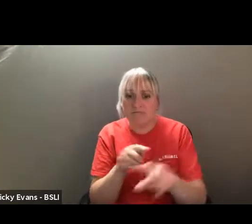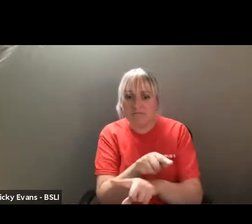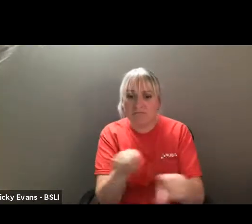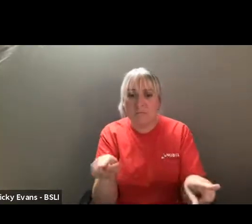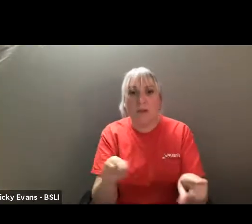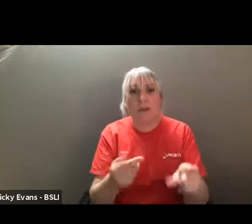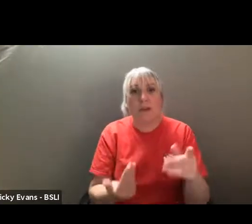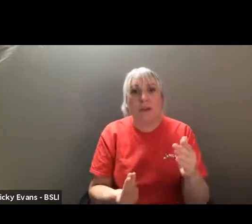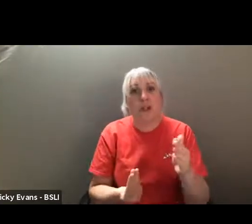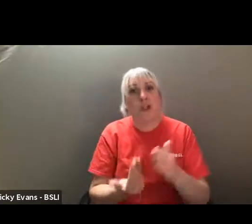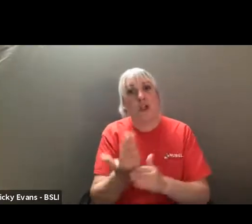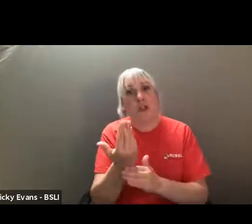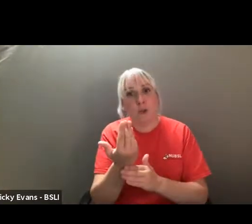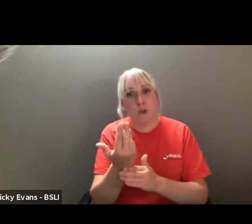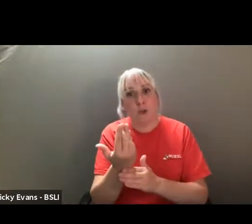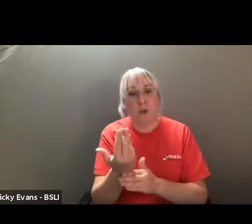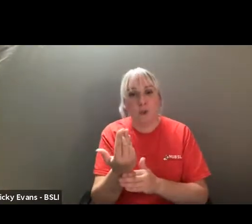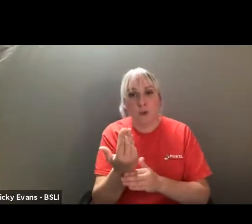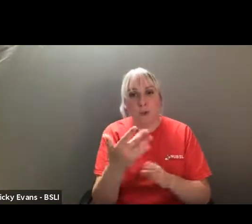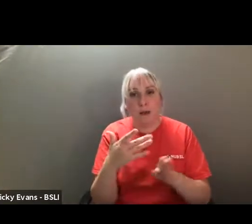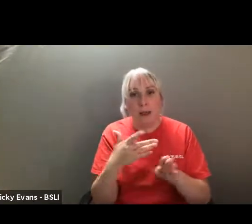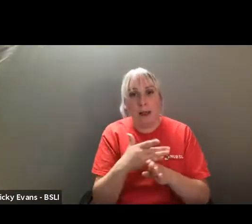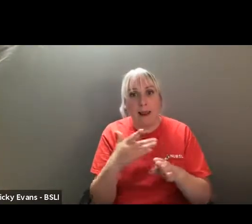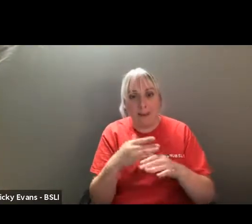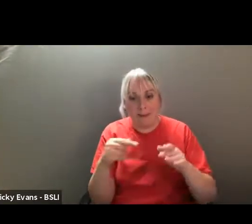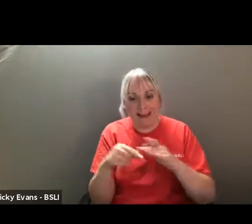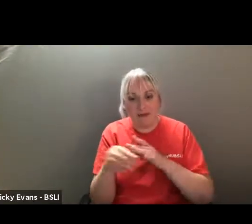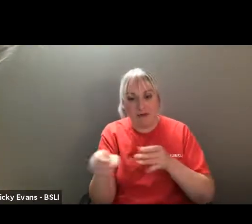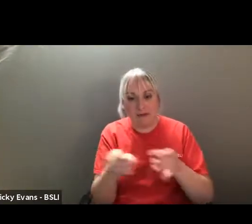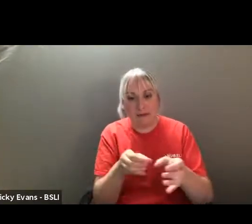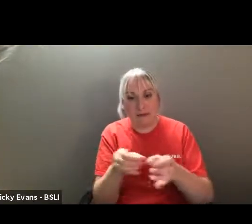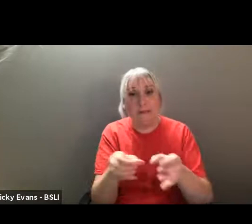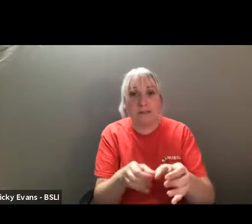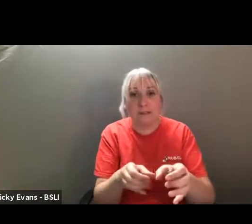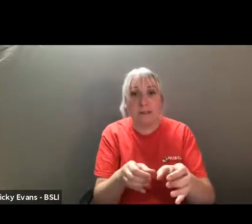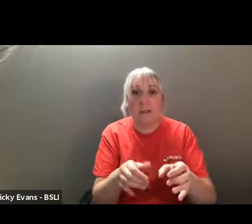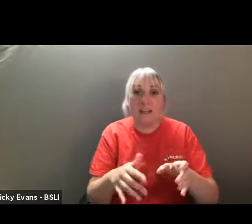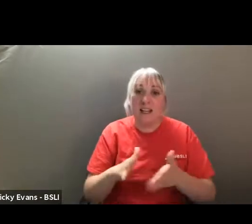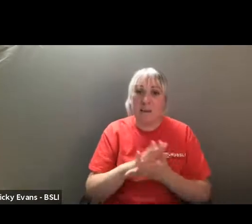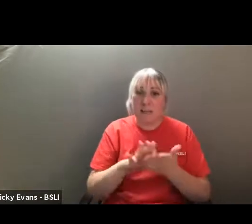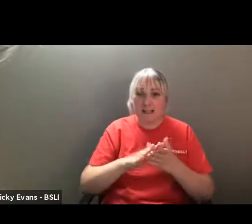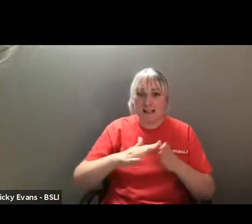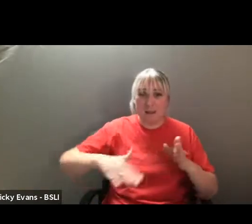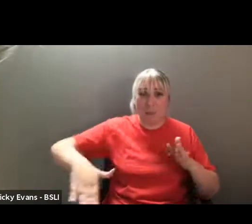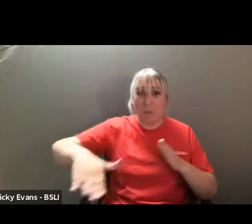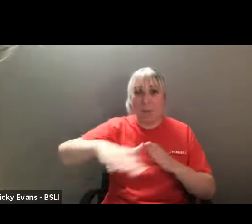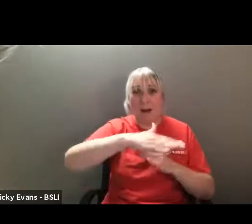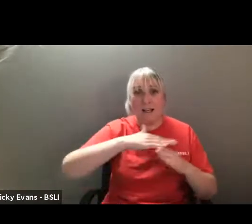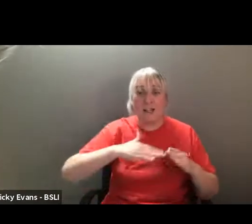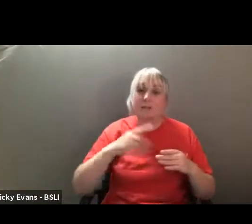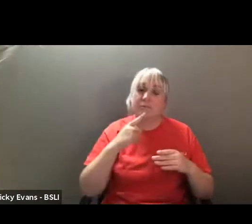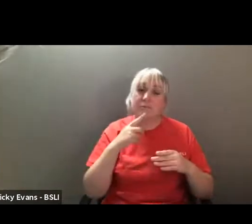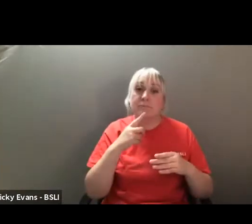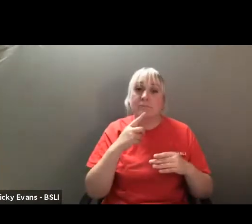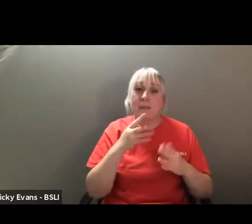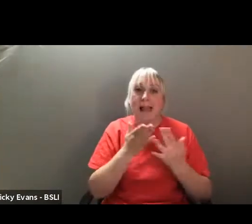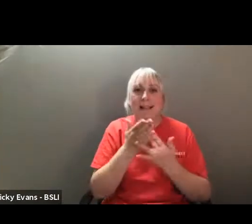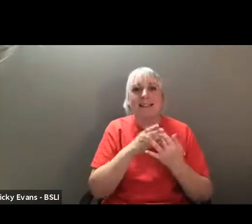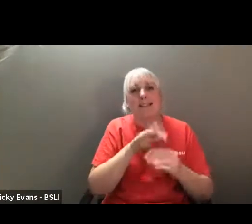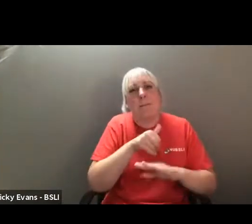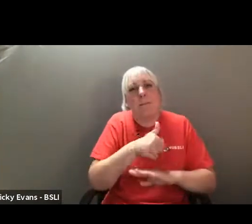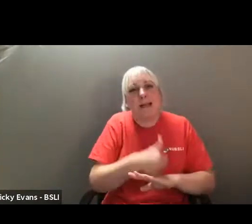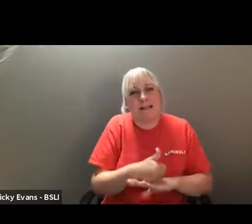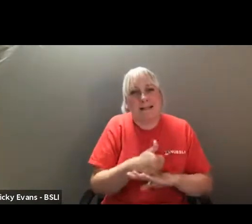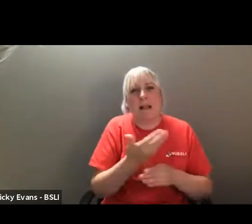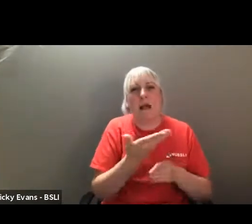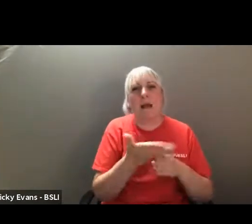market entrants. And so the population was essentially people who are on their basic unemployment allowance. meaning that if